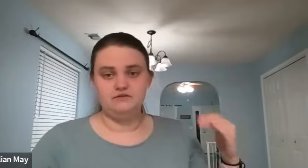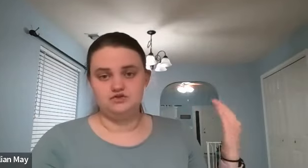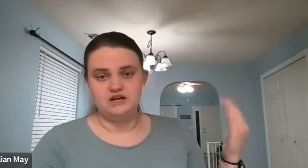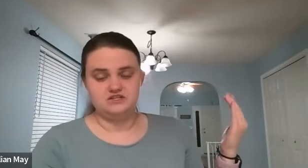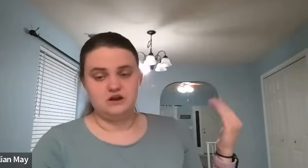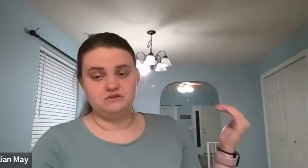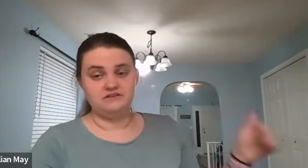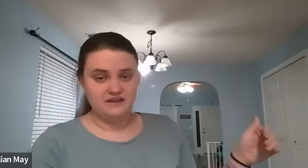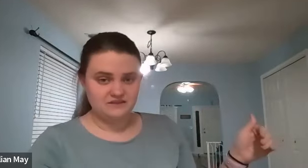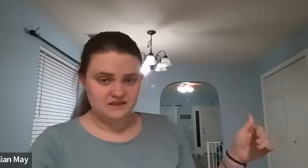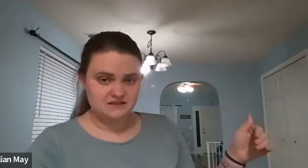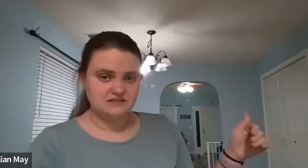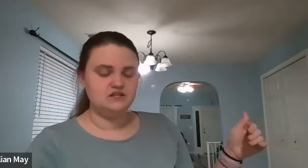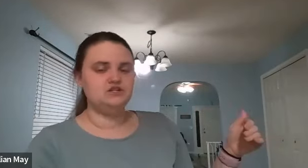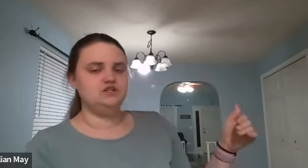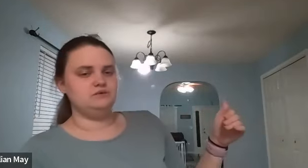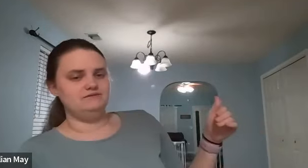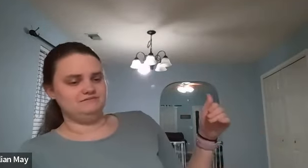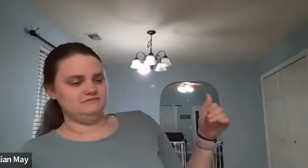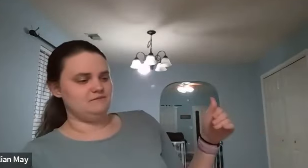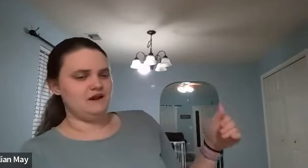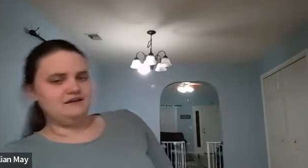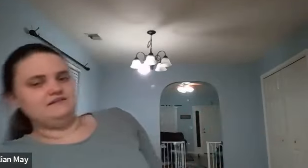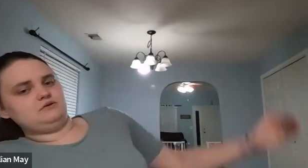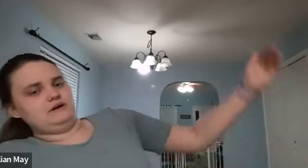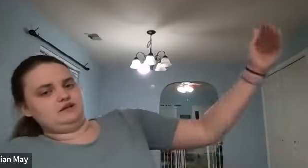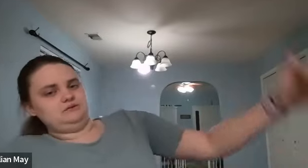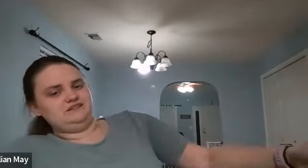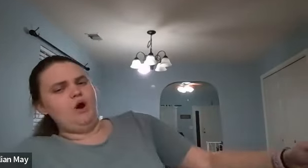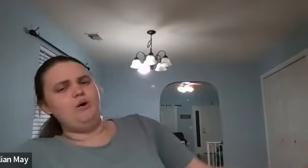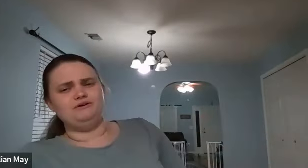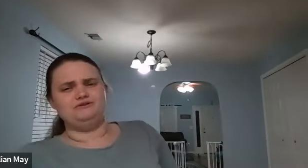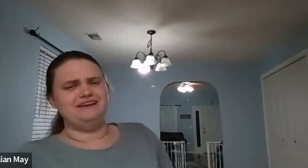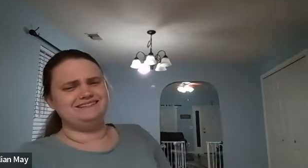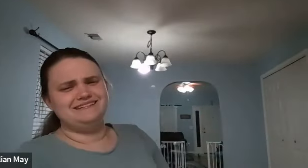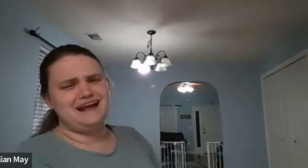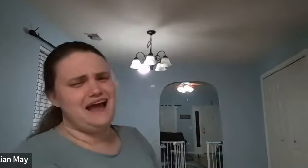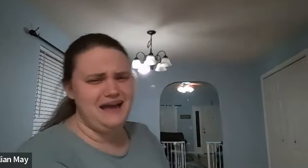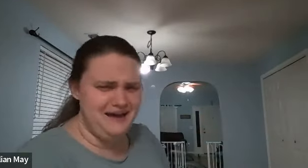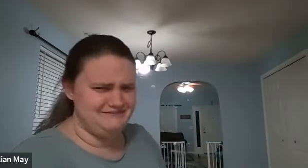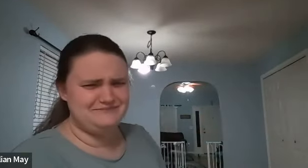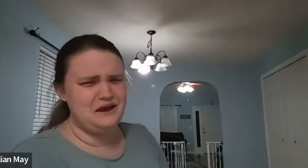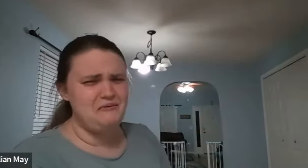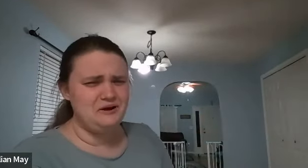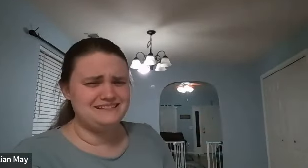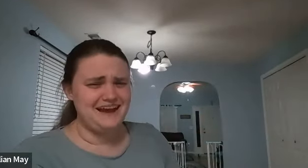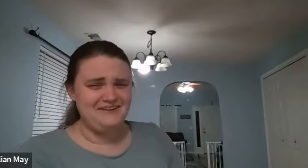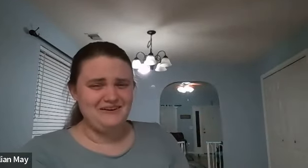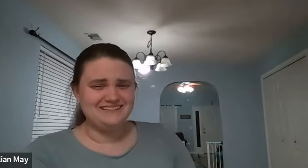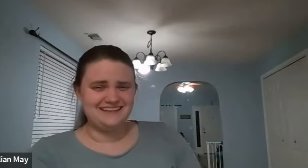you're trying to describe where the length is, you would, I'm gonna hike a leg real quick. You would do, oh no, you can't see it. I'm sorry, I worked out on